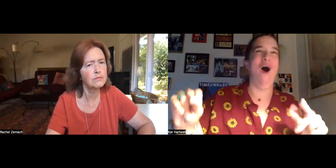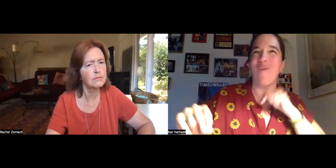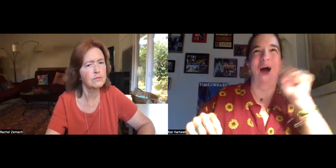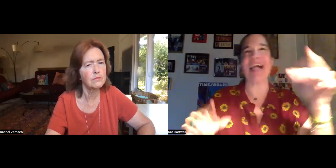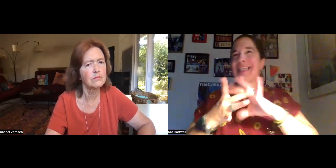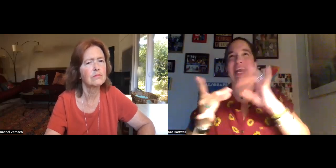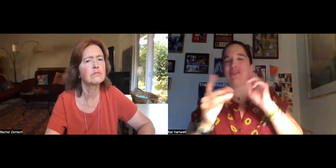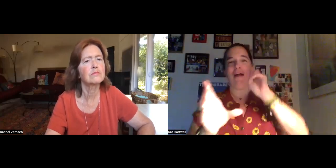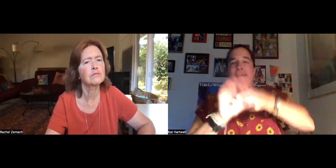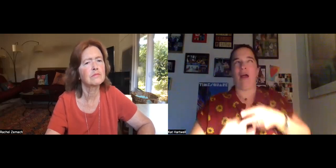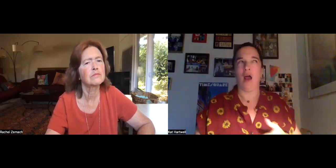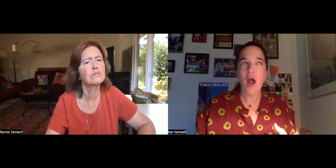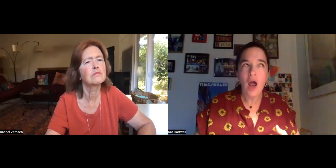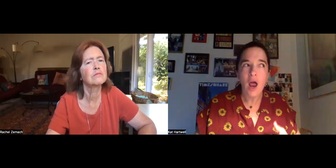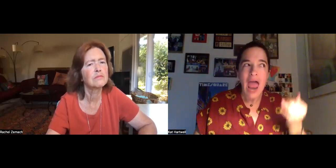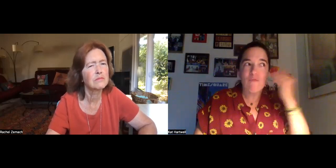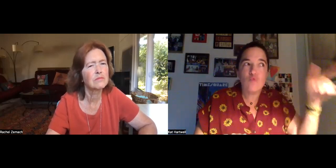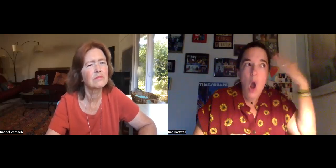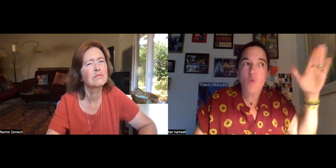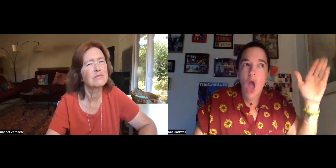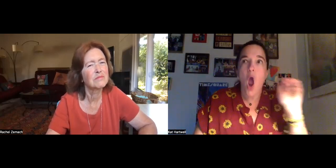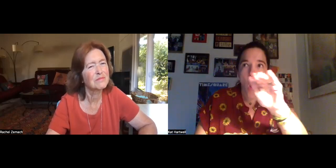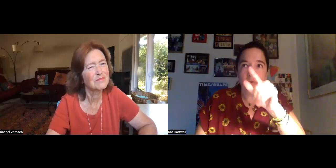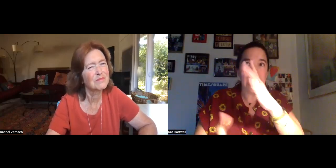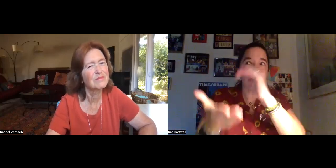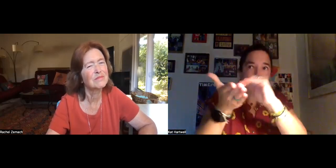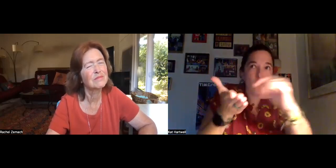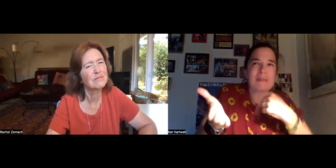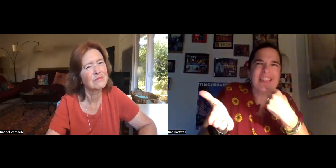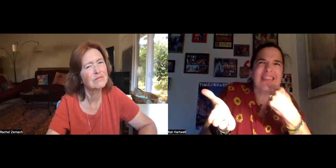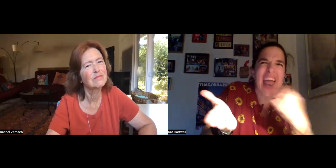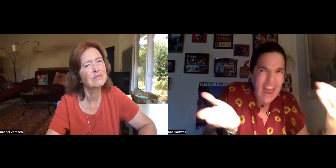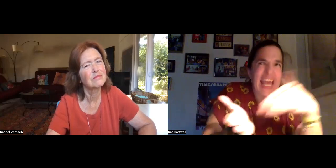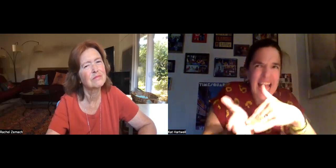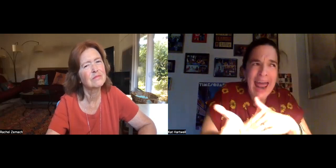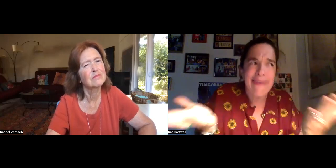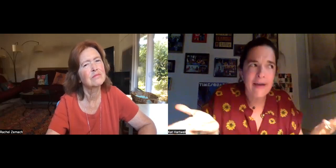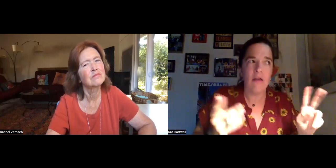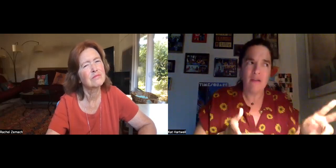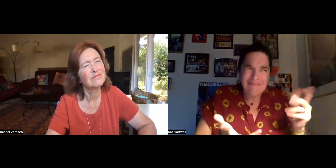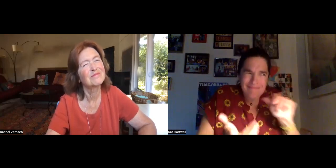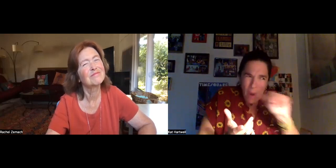No, I didn't. Don't know. They shoot me, say that again. Don't